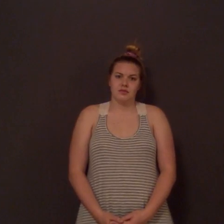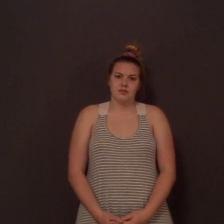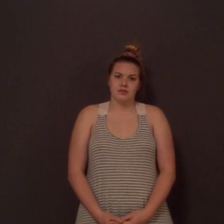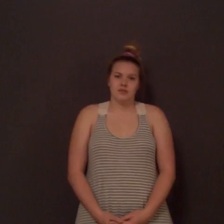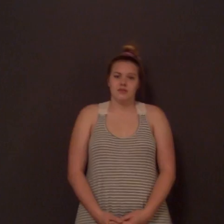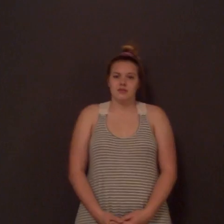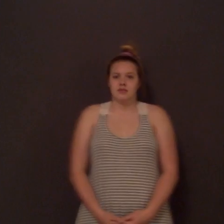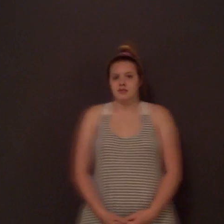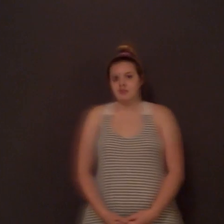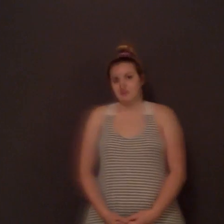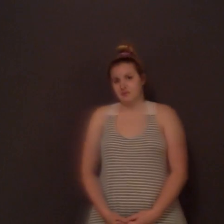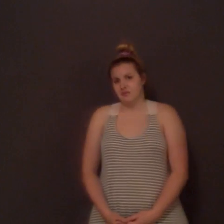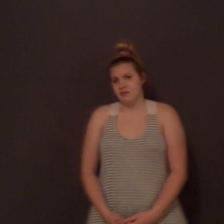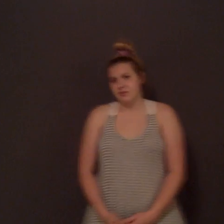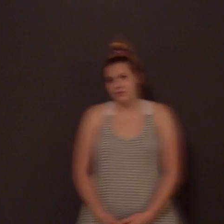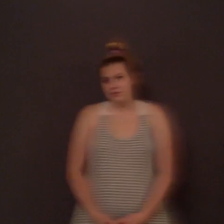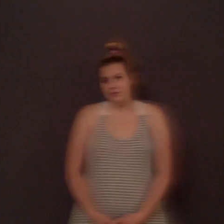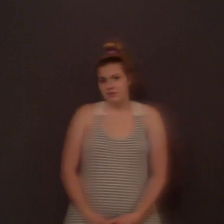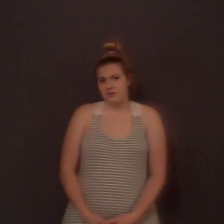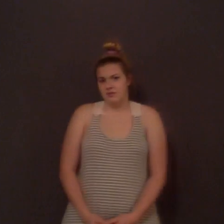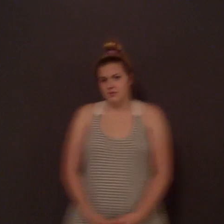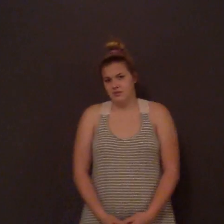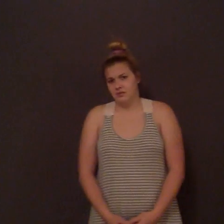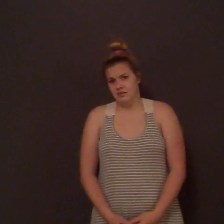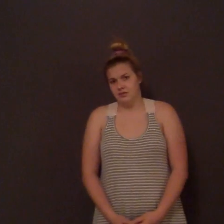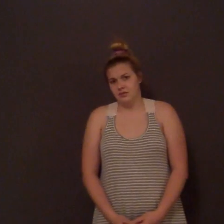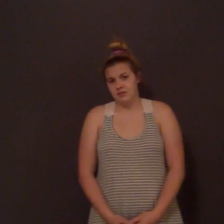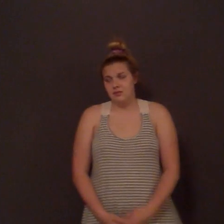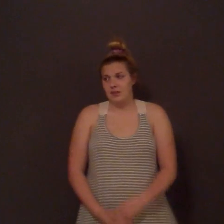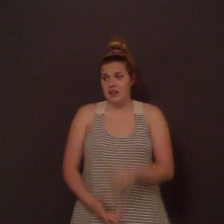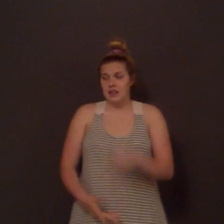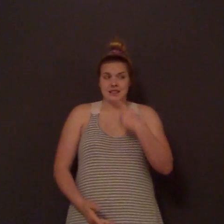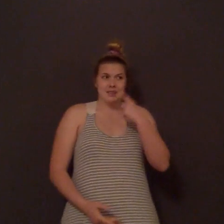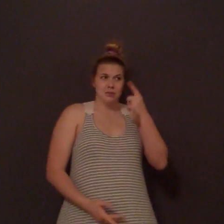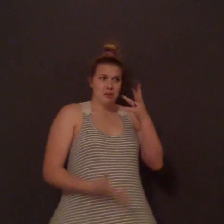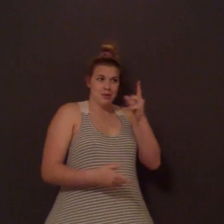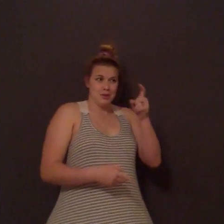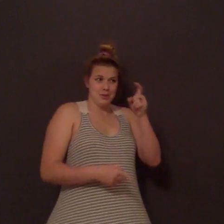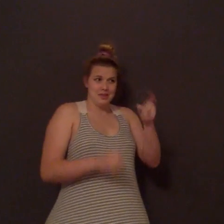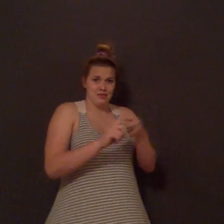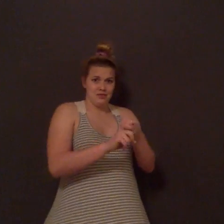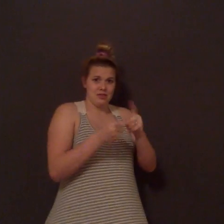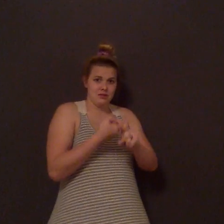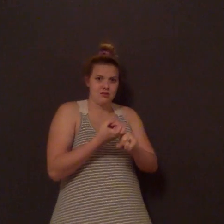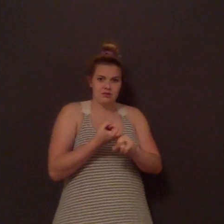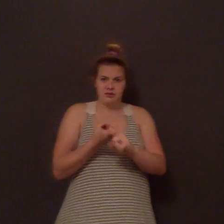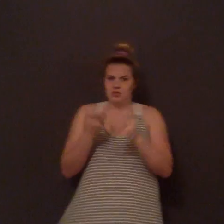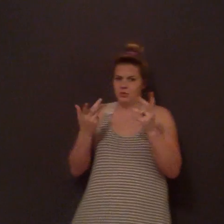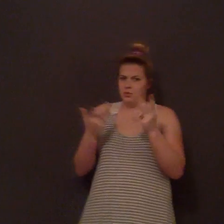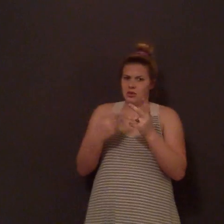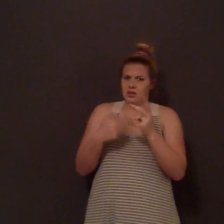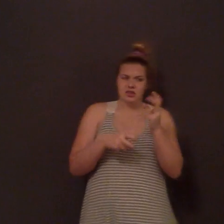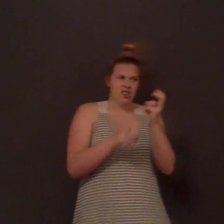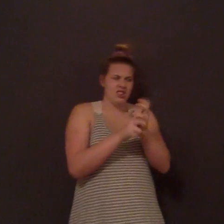You look like you could use a friend. What? I said you look like you could use a friend. It's hard to hear you. Let's